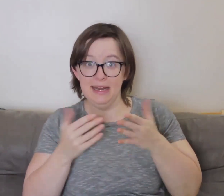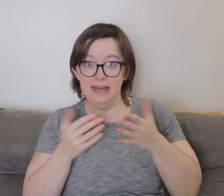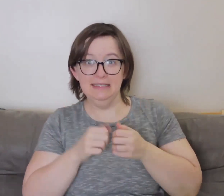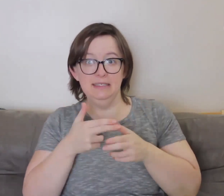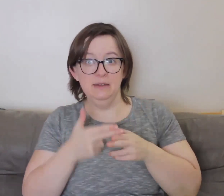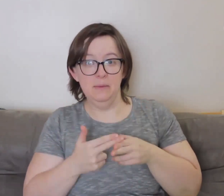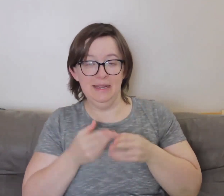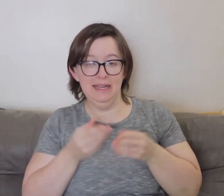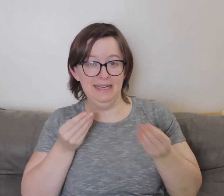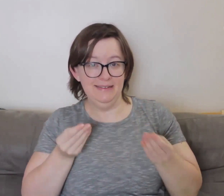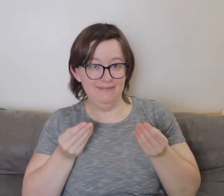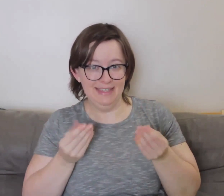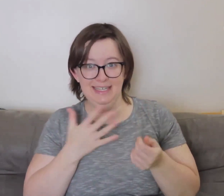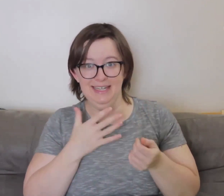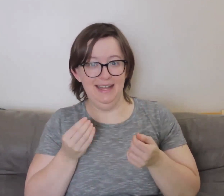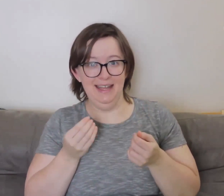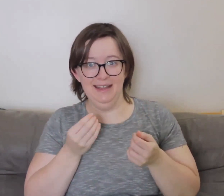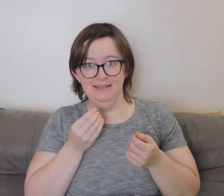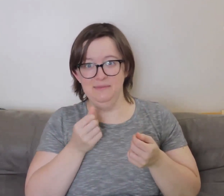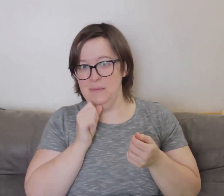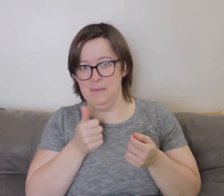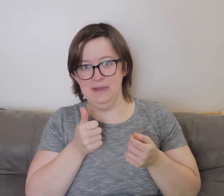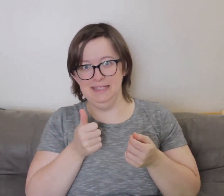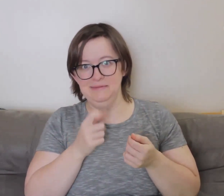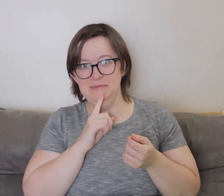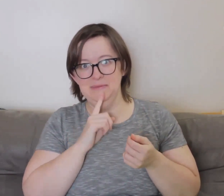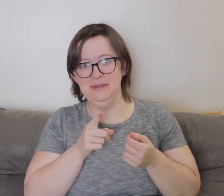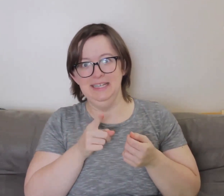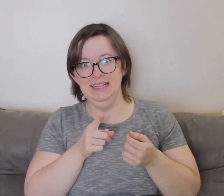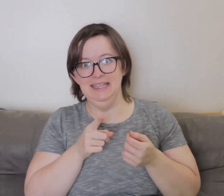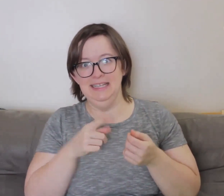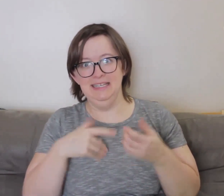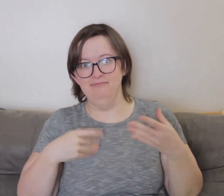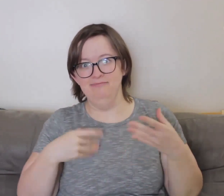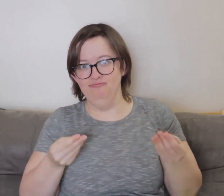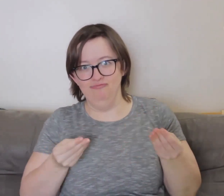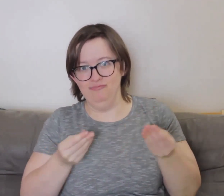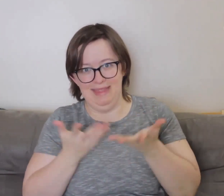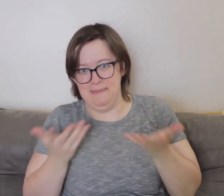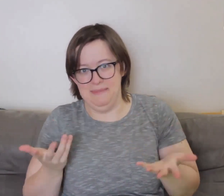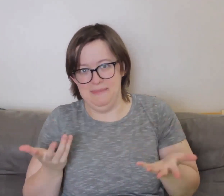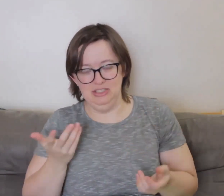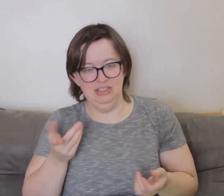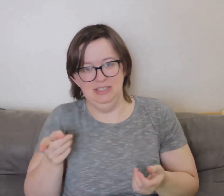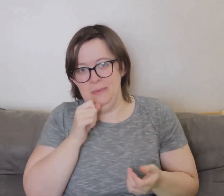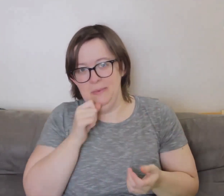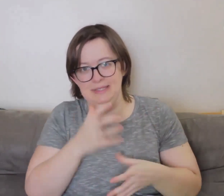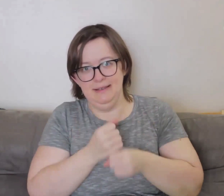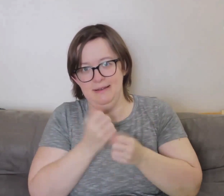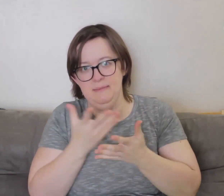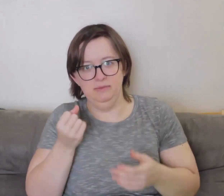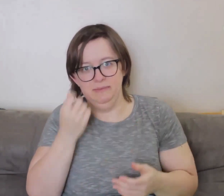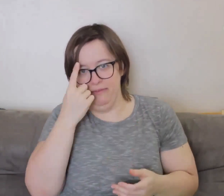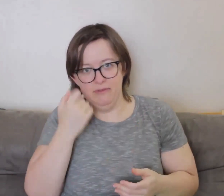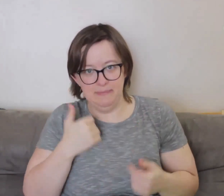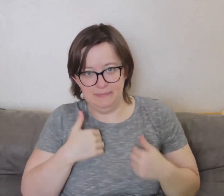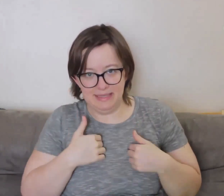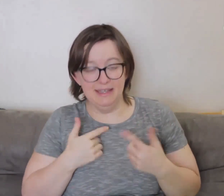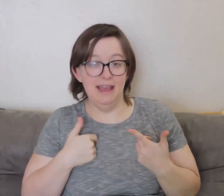but initially it was not working out. And then a few days later, seemed to have gotten a little bit better, um, but